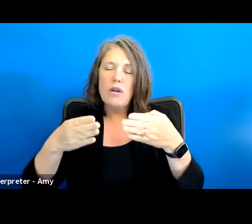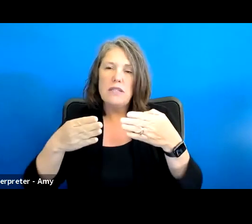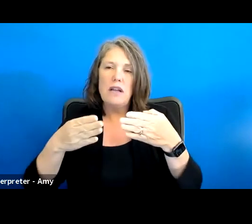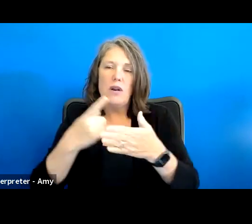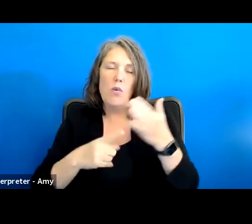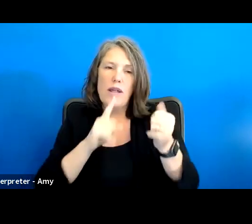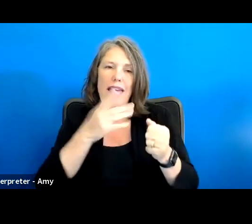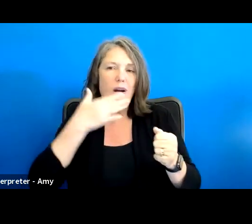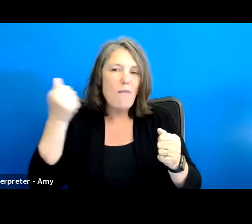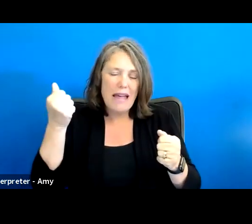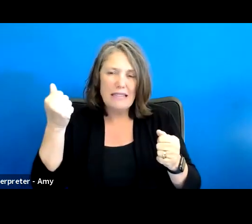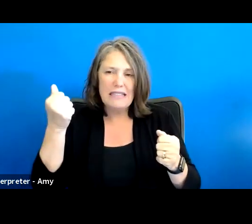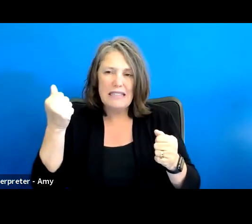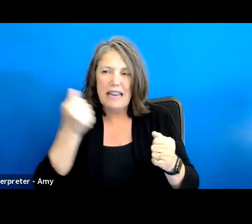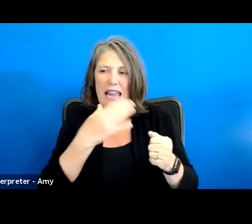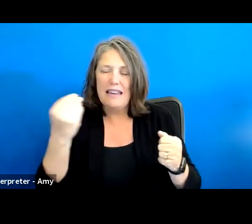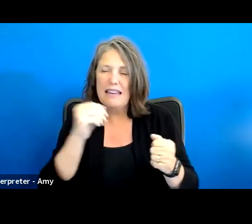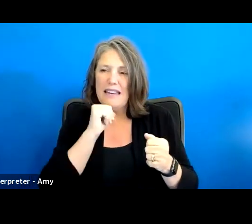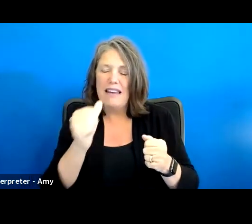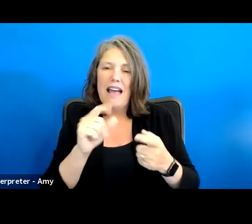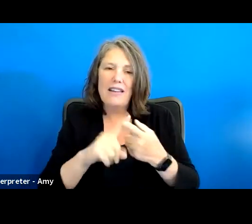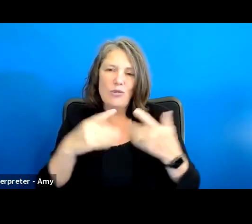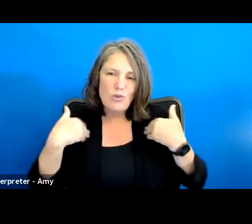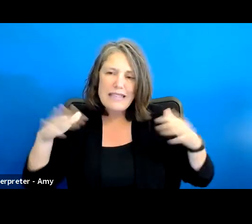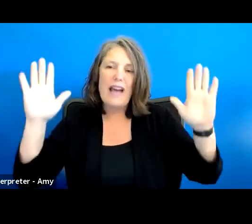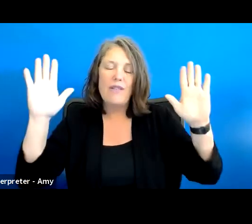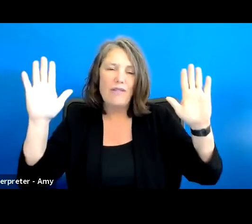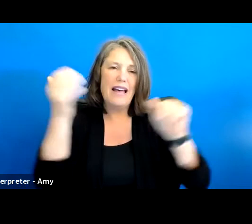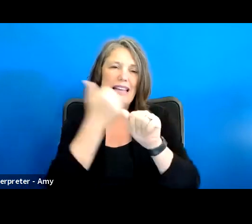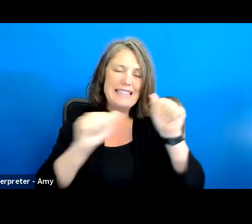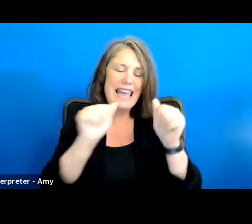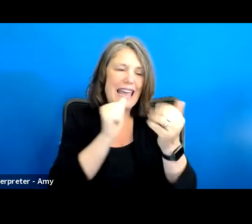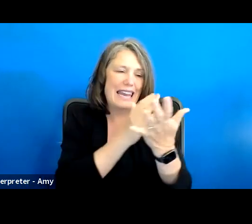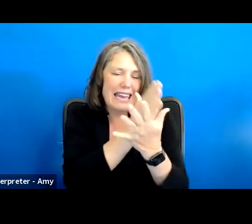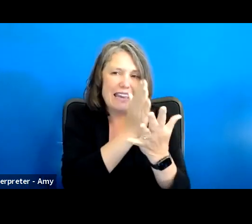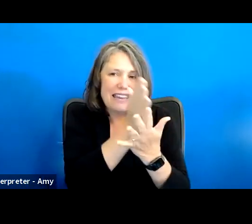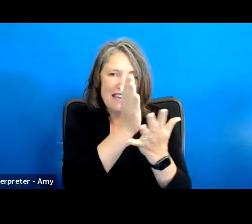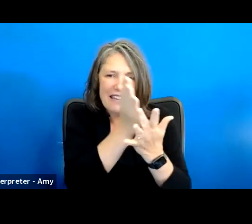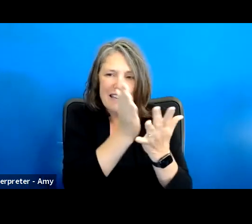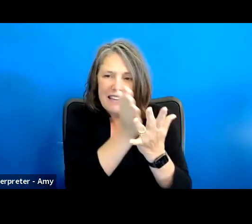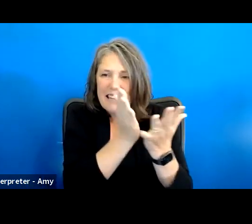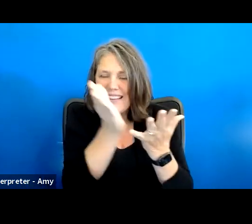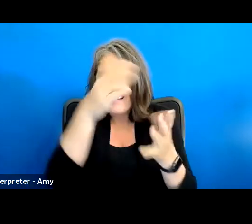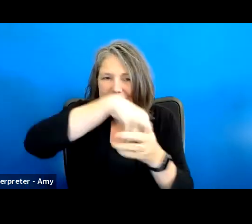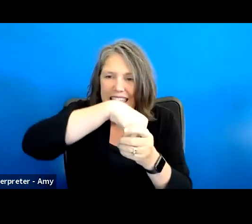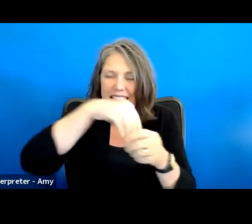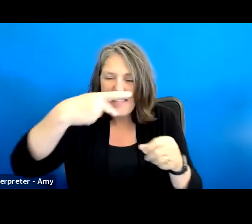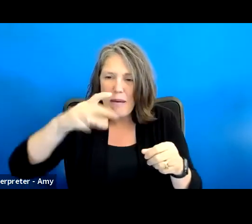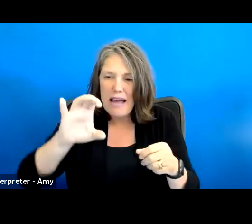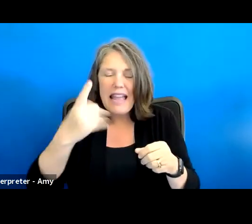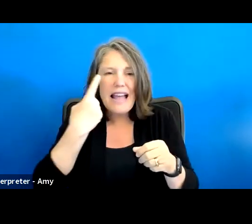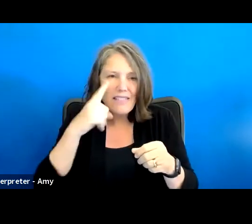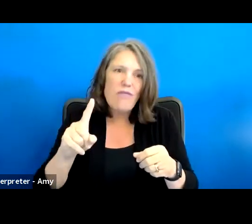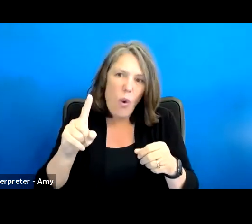they are best at and not to sacrifice any element of the podcast for the